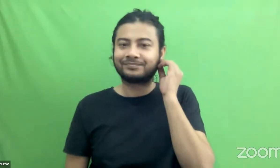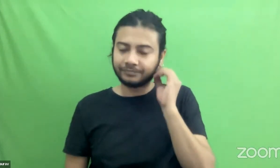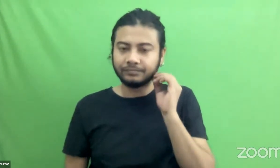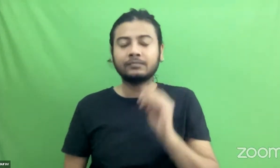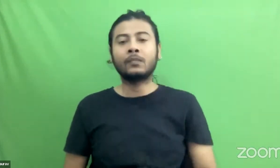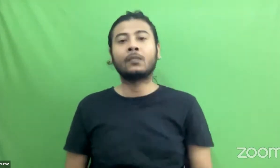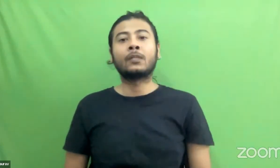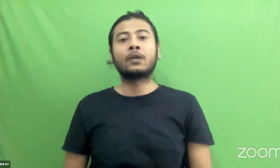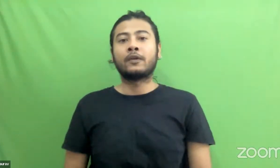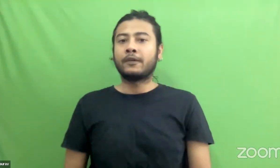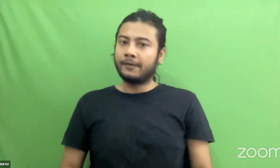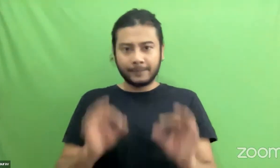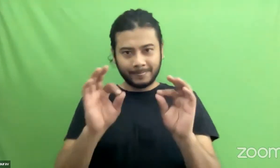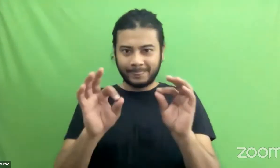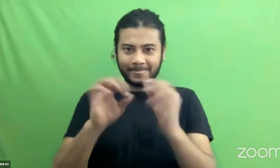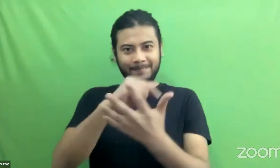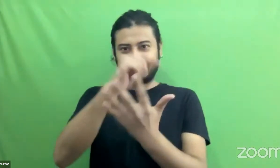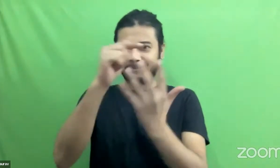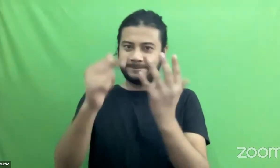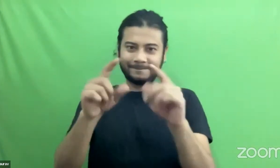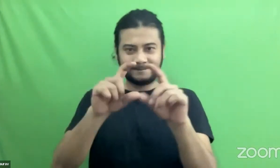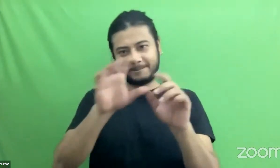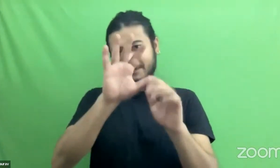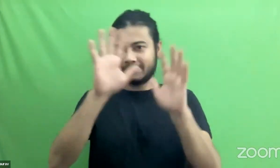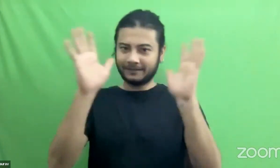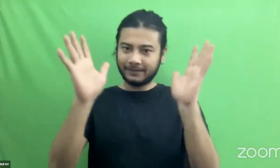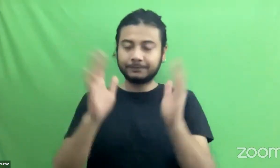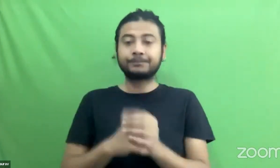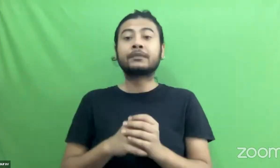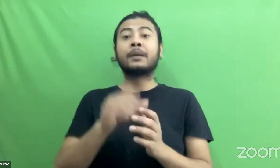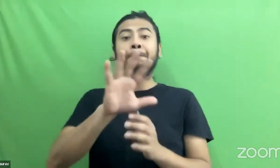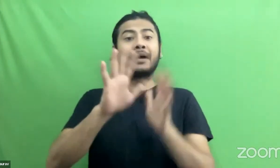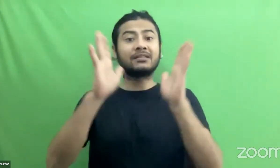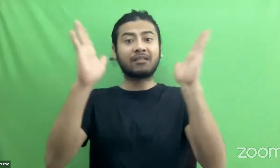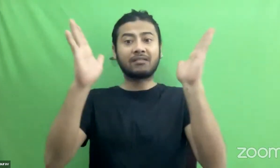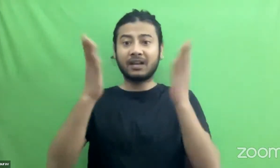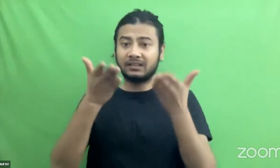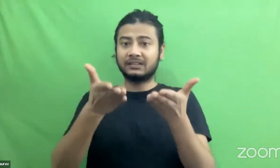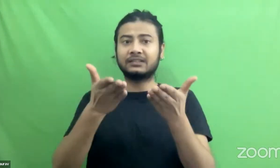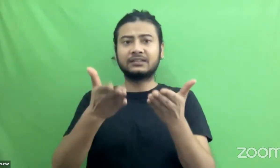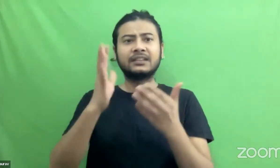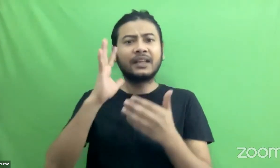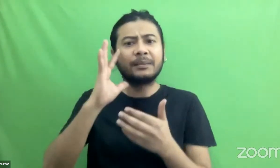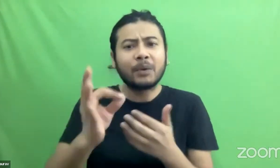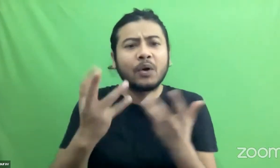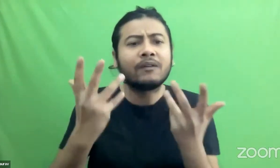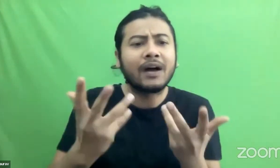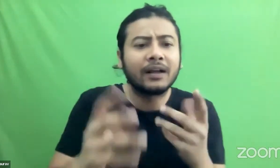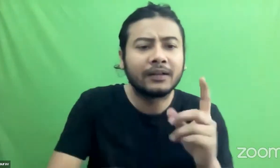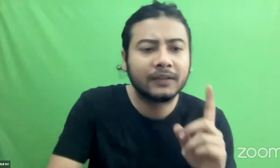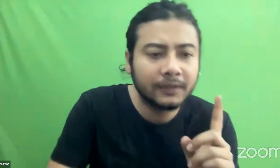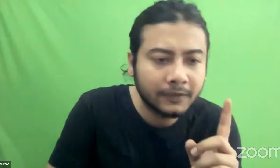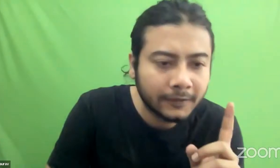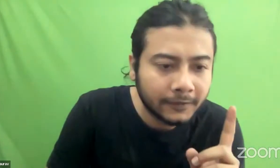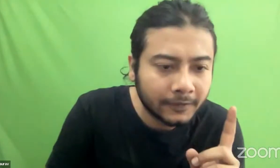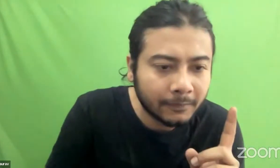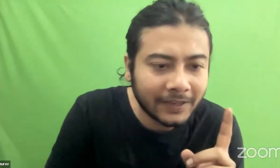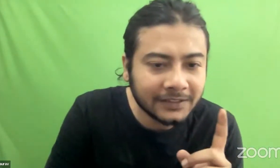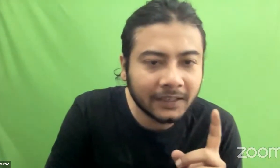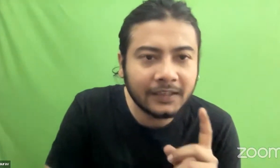the Panchatattva. We are chanting Panchatattva because Panchatattva is very, very merciful. Vaishali has